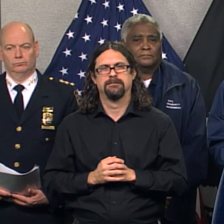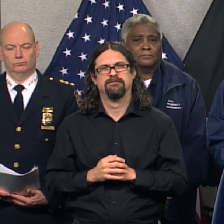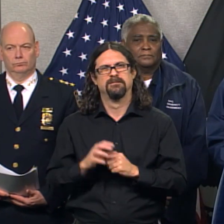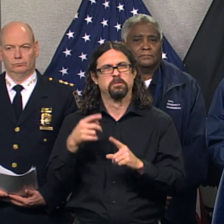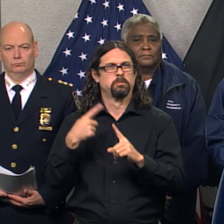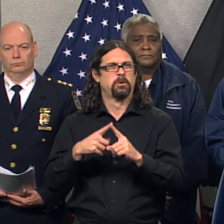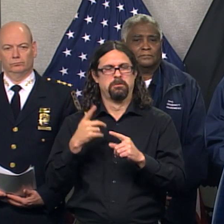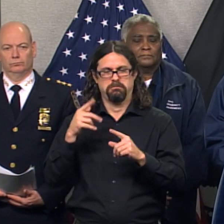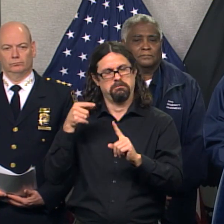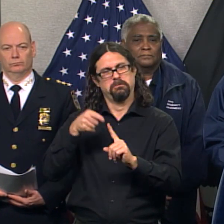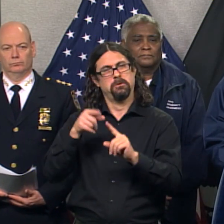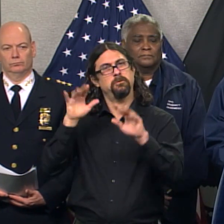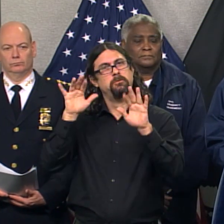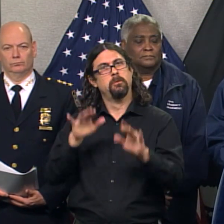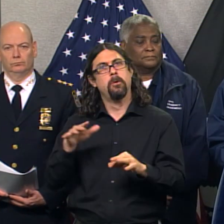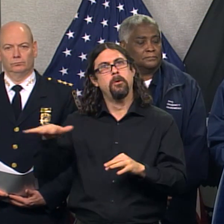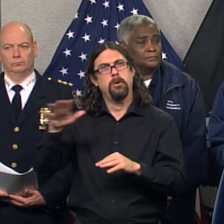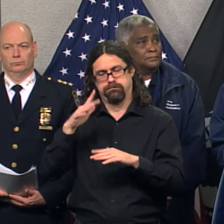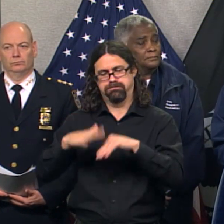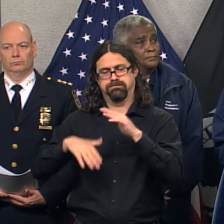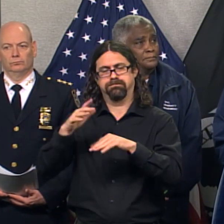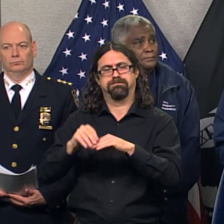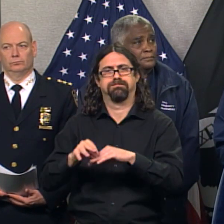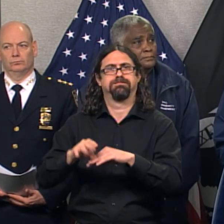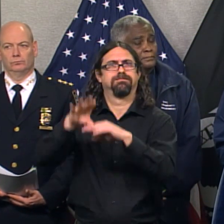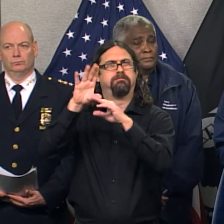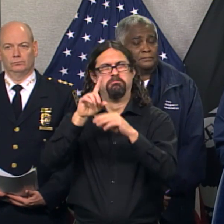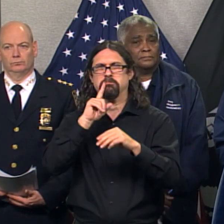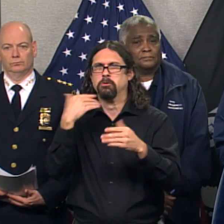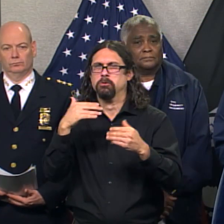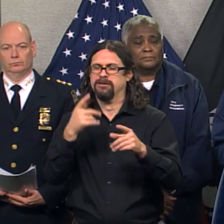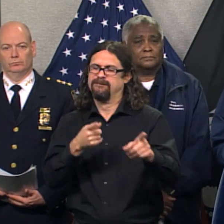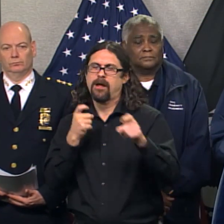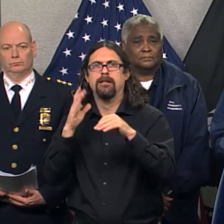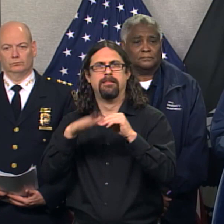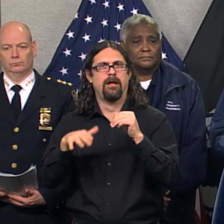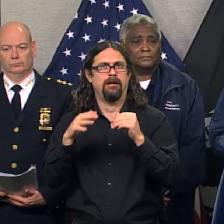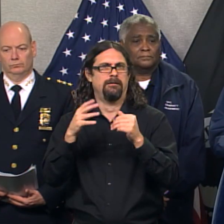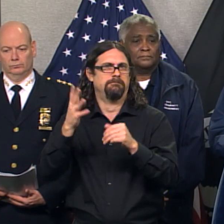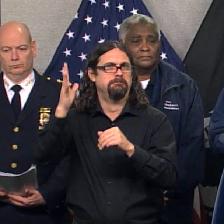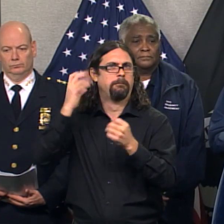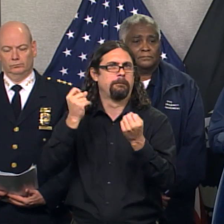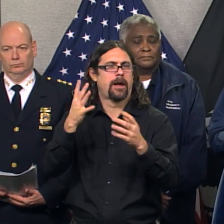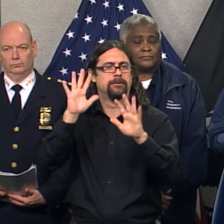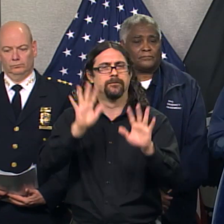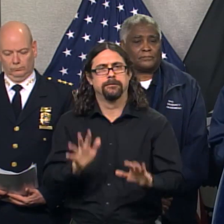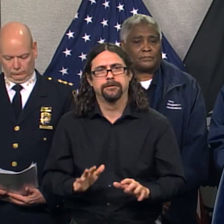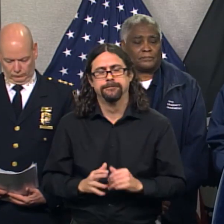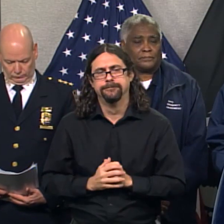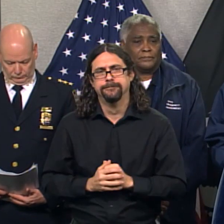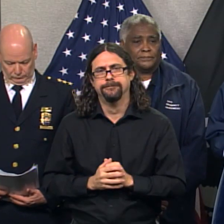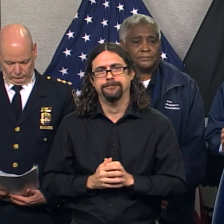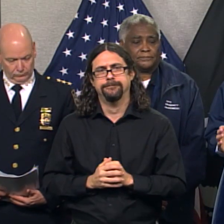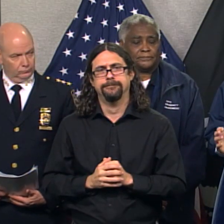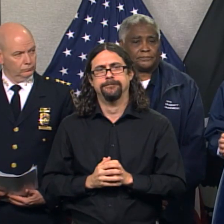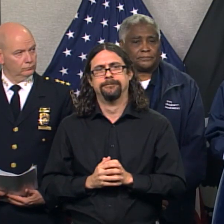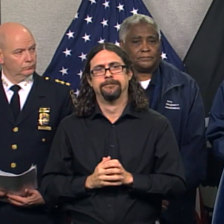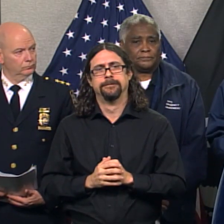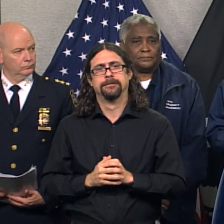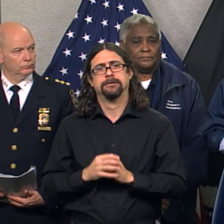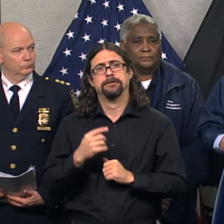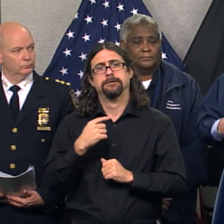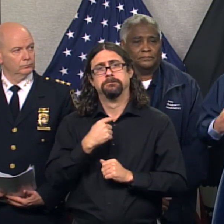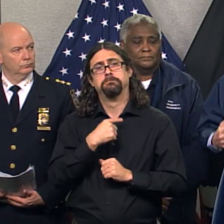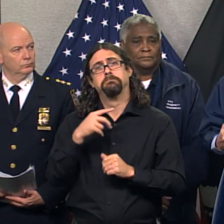predicting the total snow will be between 10 and 14 inches. We're hopeful. We've seen this before. You know, you can